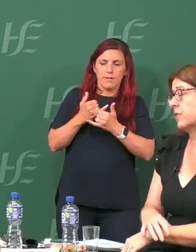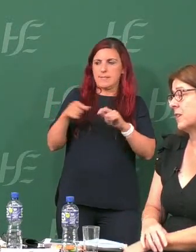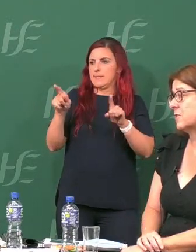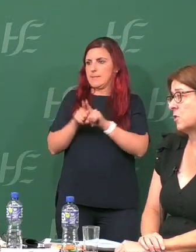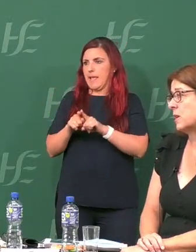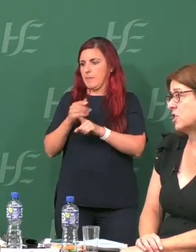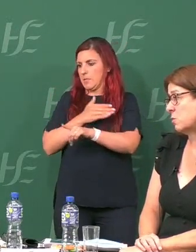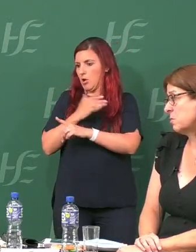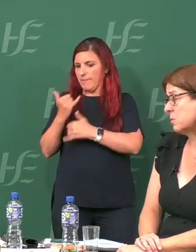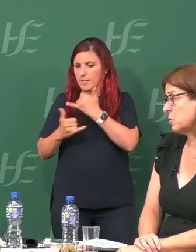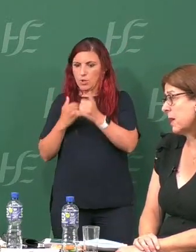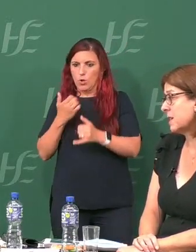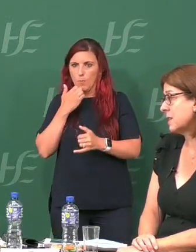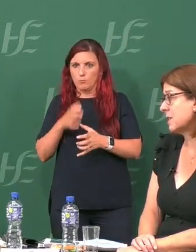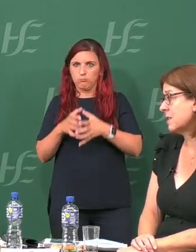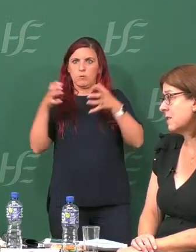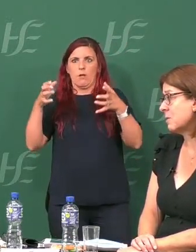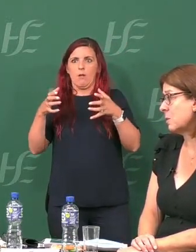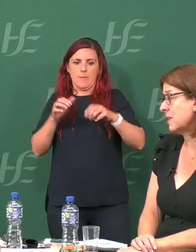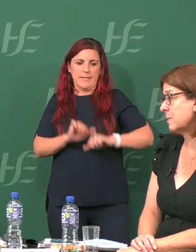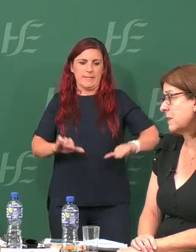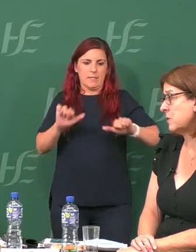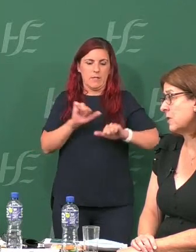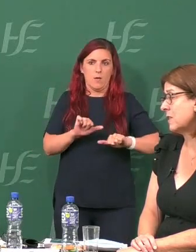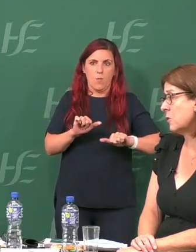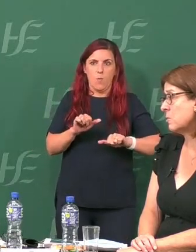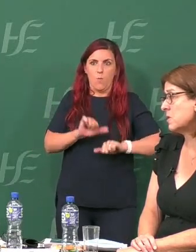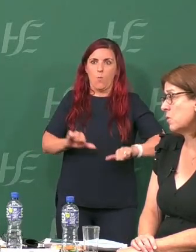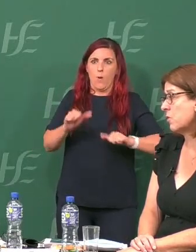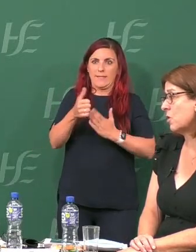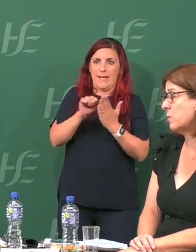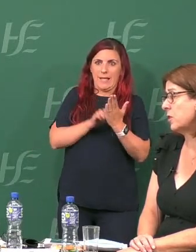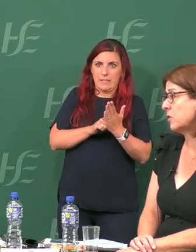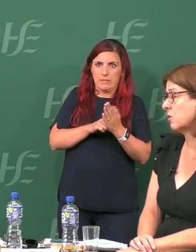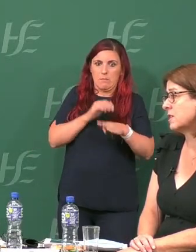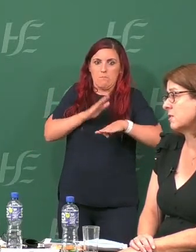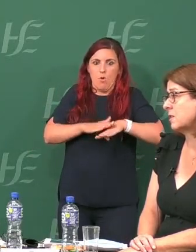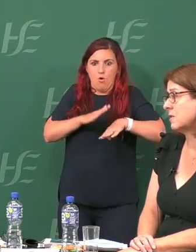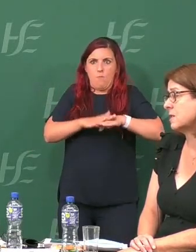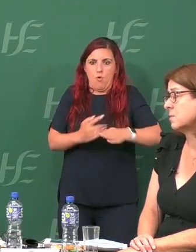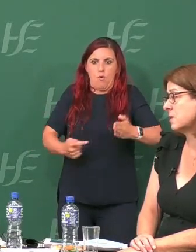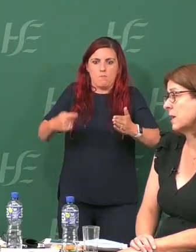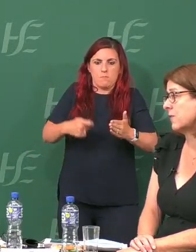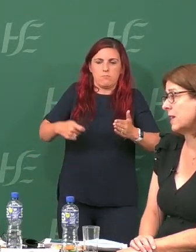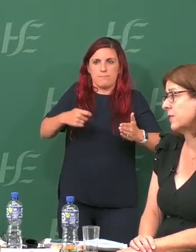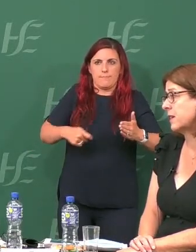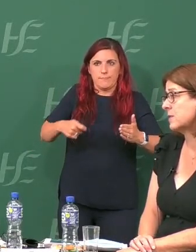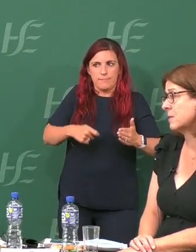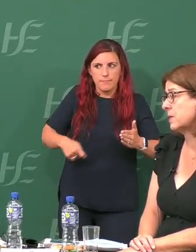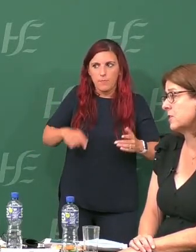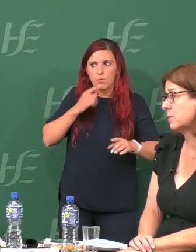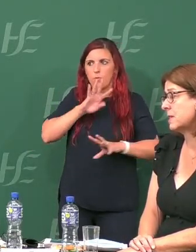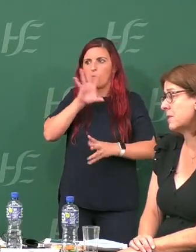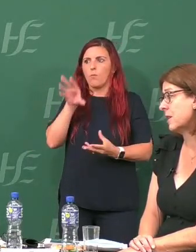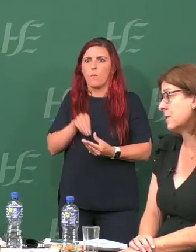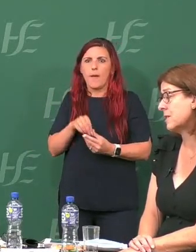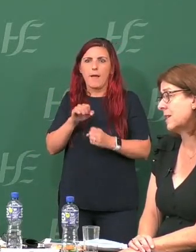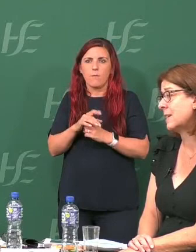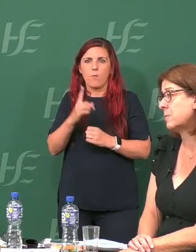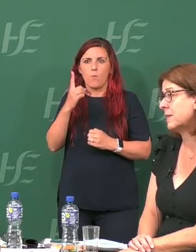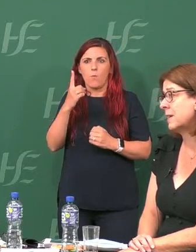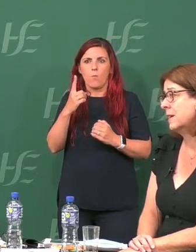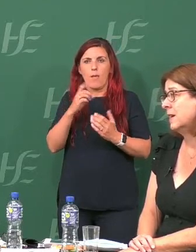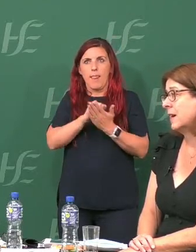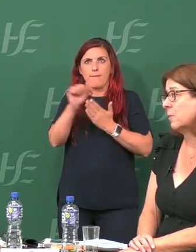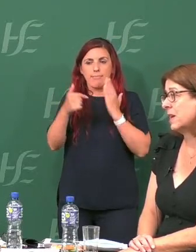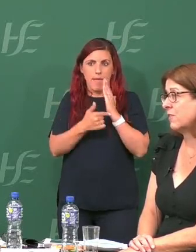But to answer your question, we're pretty much back to what we would expect to be doing. The numbers overall, when you look across our acute system, so we have 11,000 inpatient beds, 2,000 day